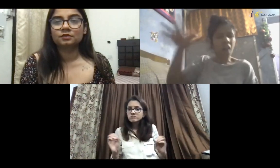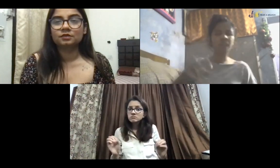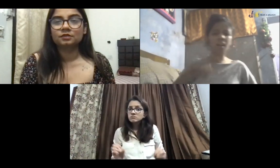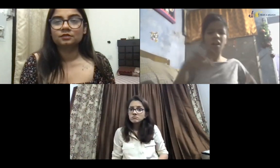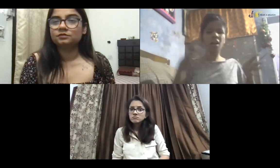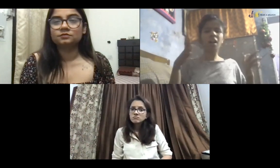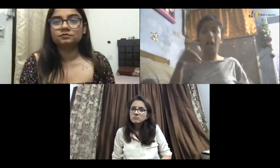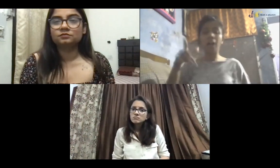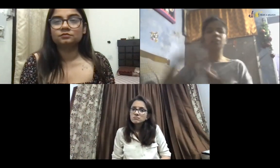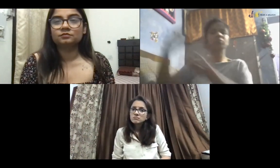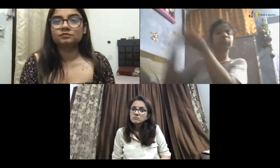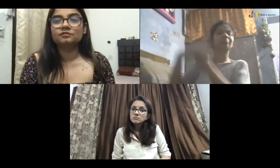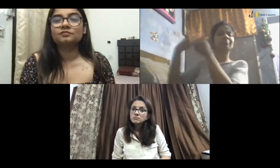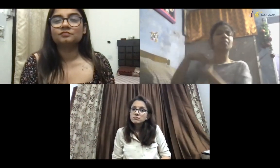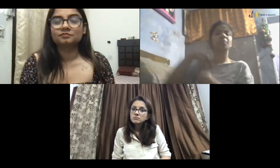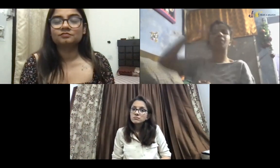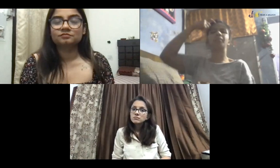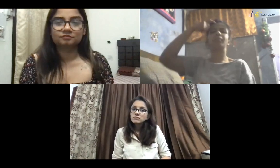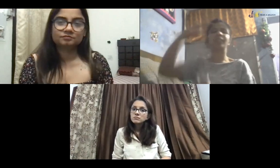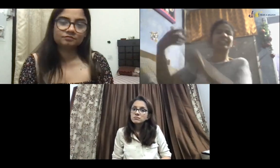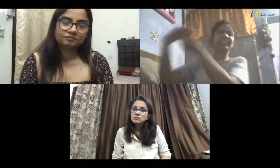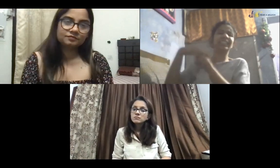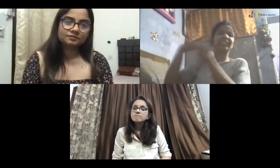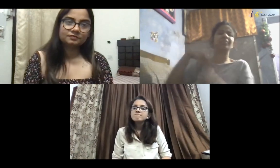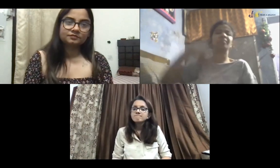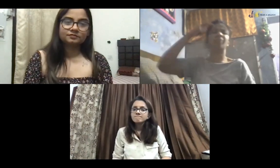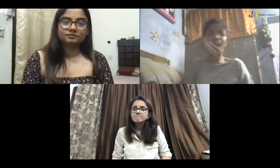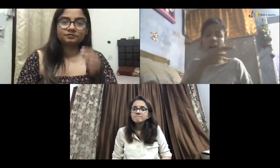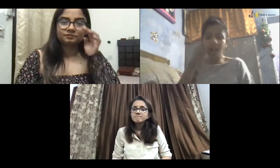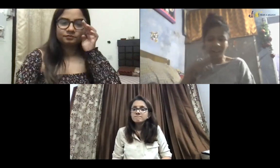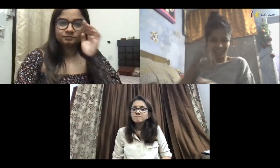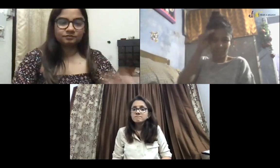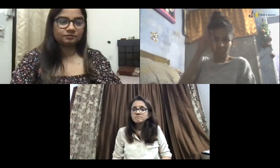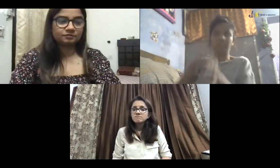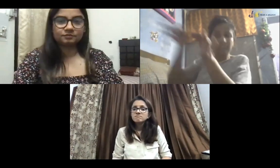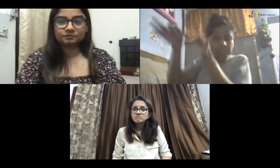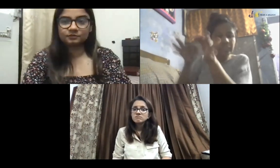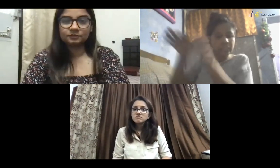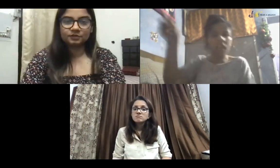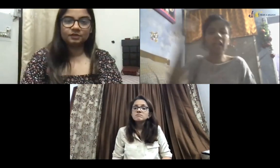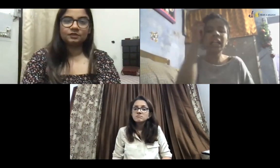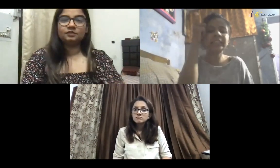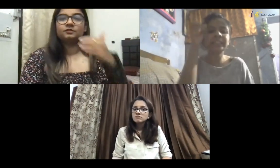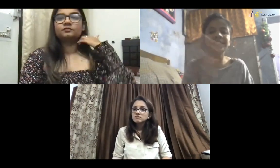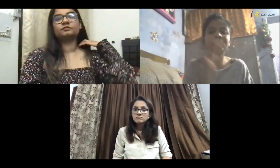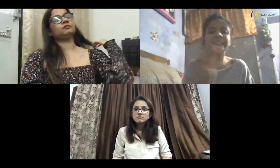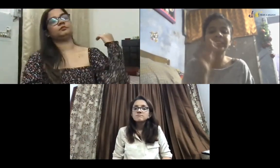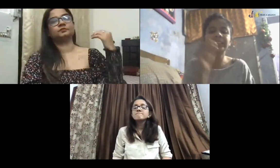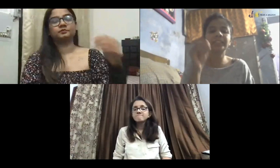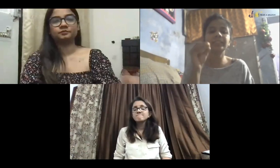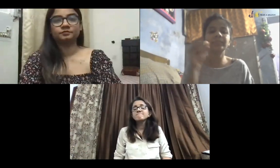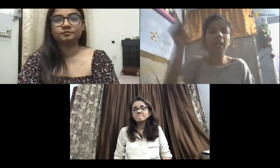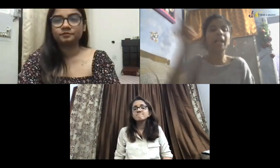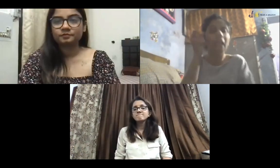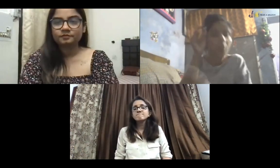that person. We have already said no, but we feel scared and they are pressurizing us. So I